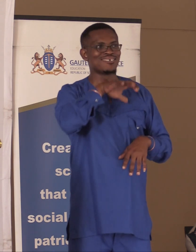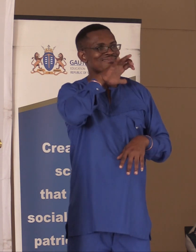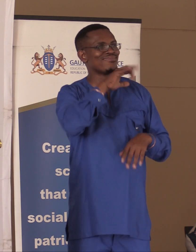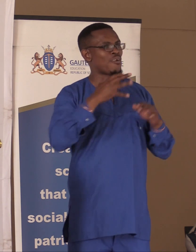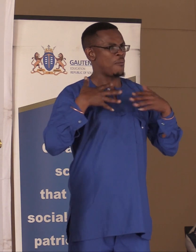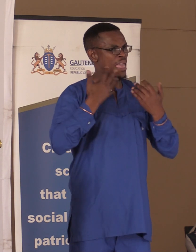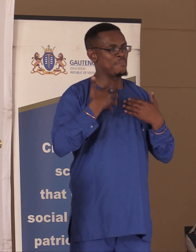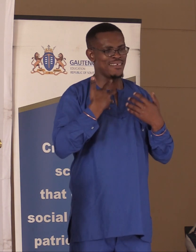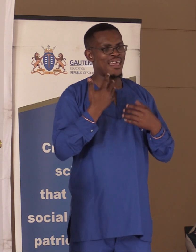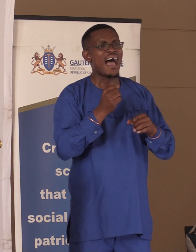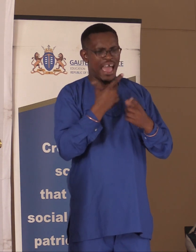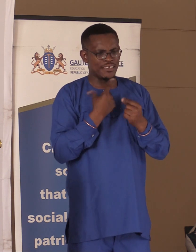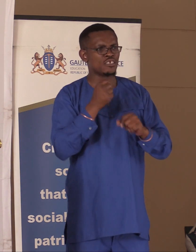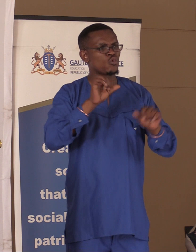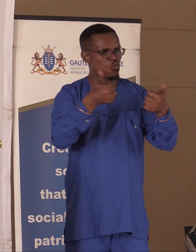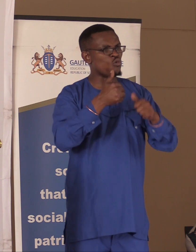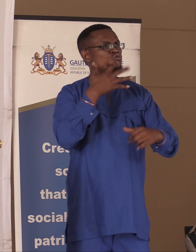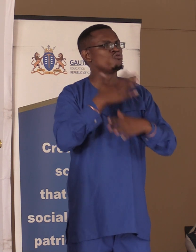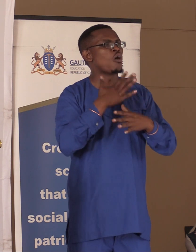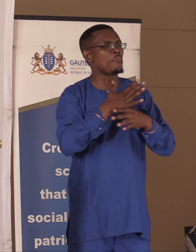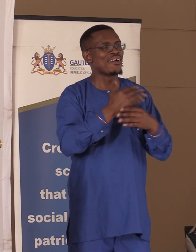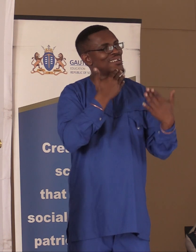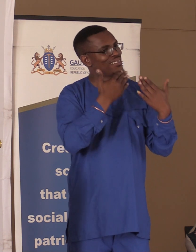I, next I receive.